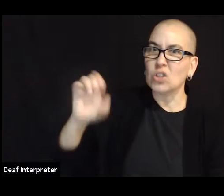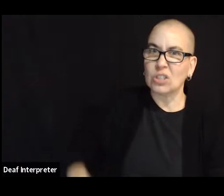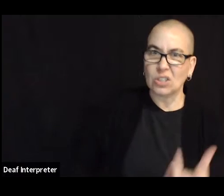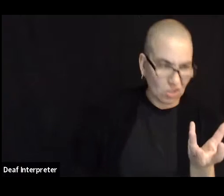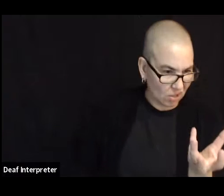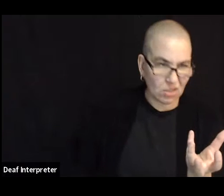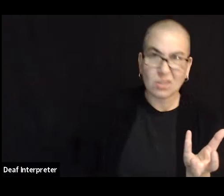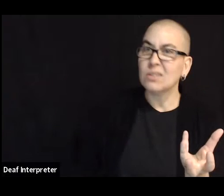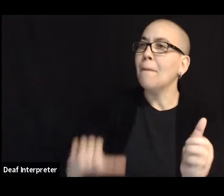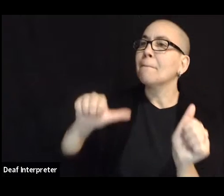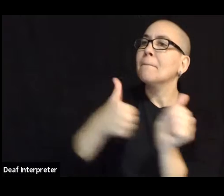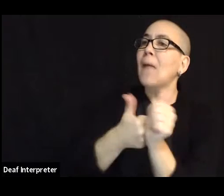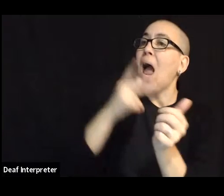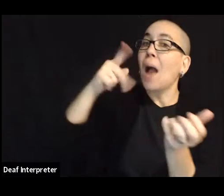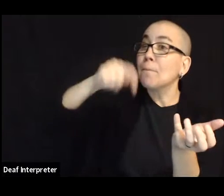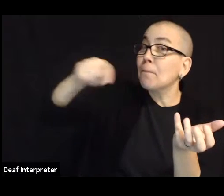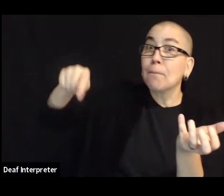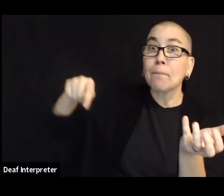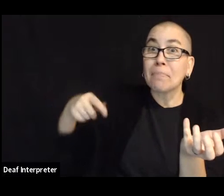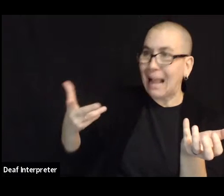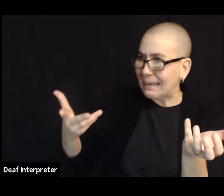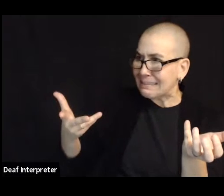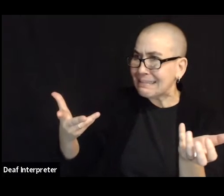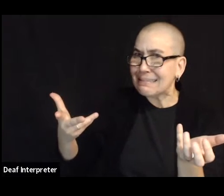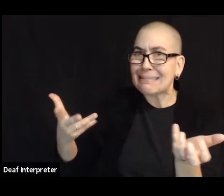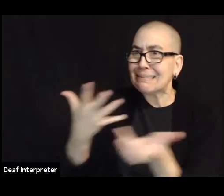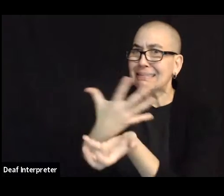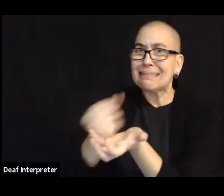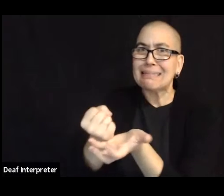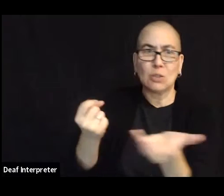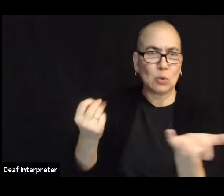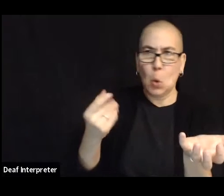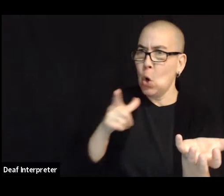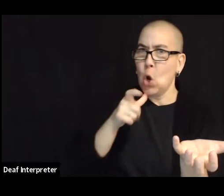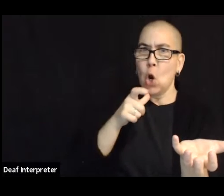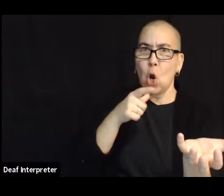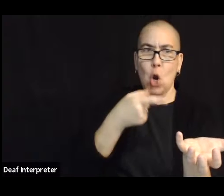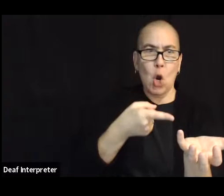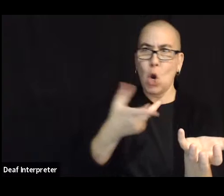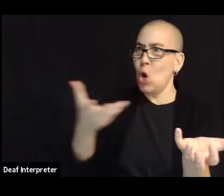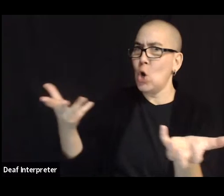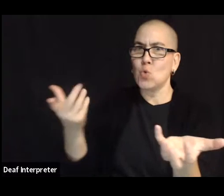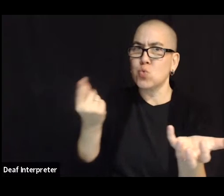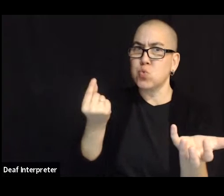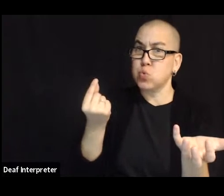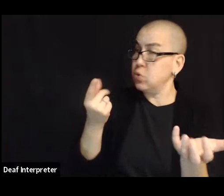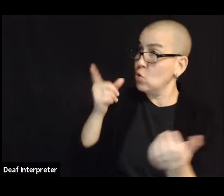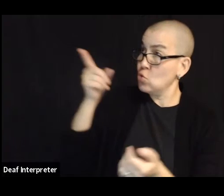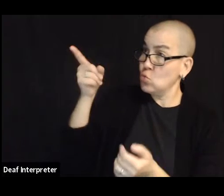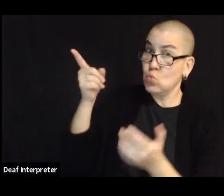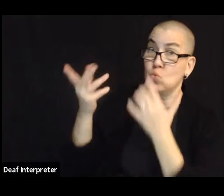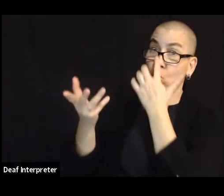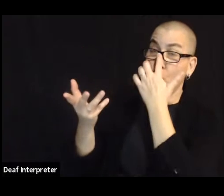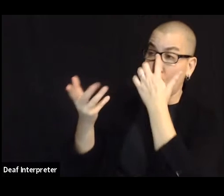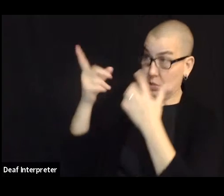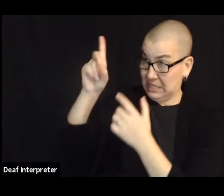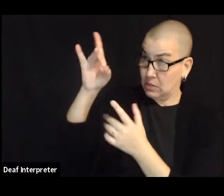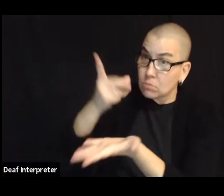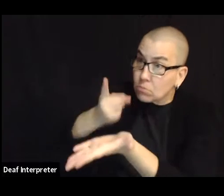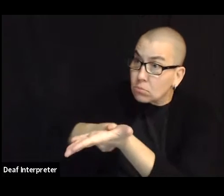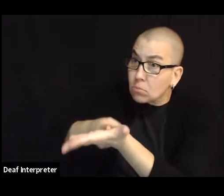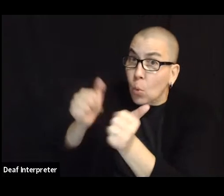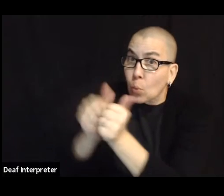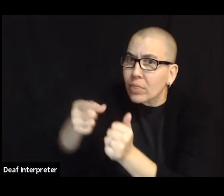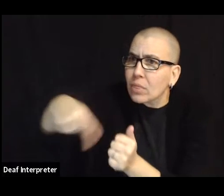vaccinate. They're running out of those. Are you talking with them about ways to make sure no doses get wasted as we start to get through more of the 1A